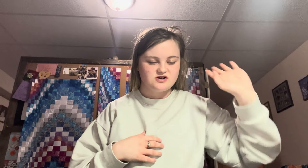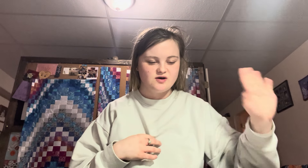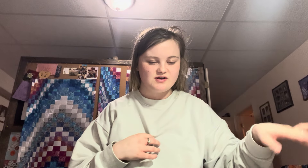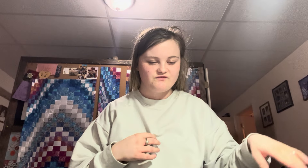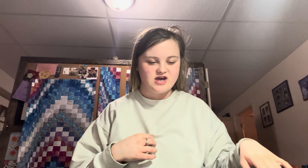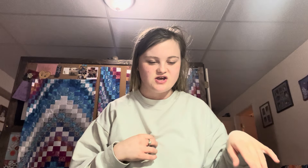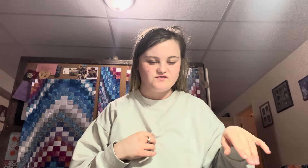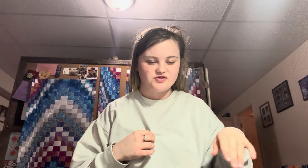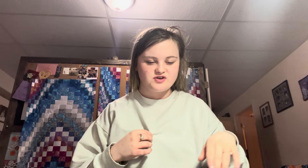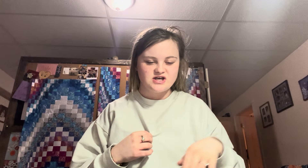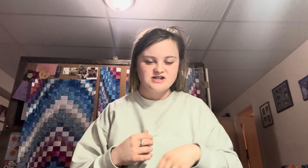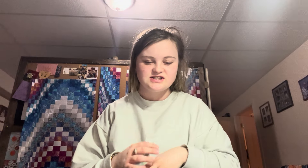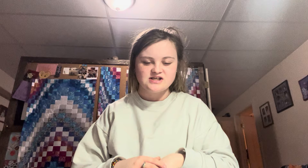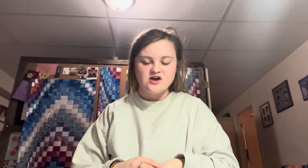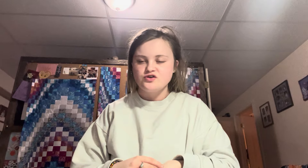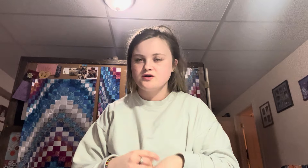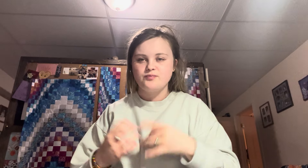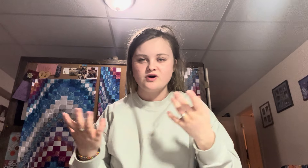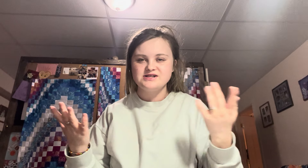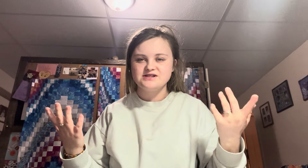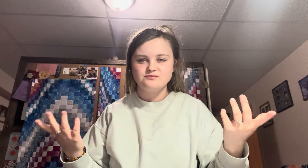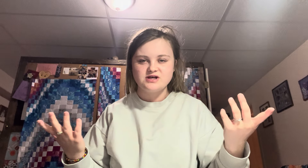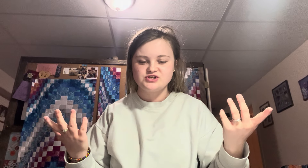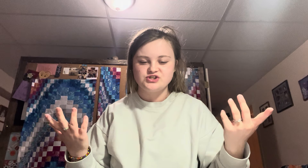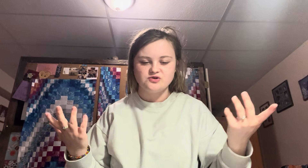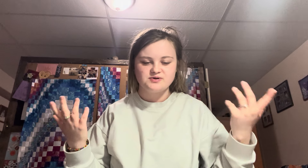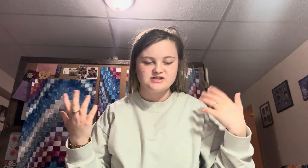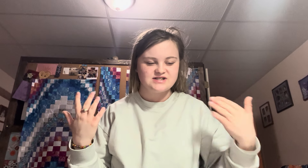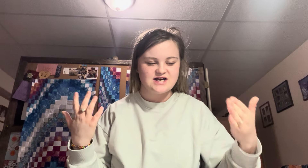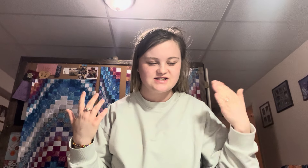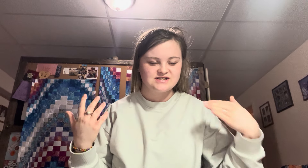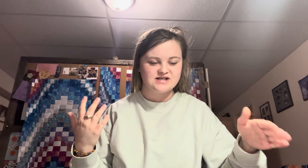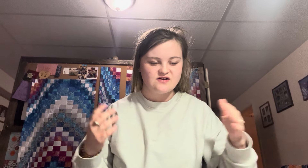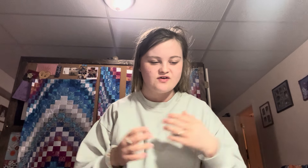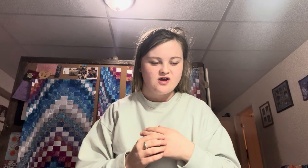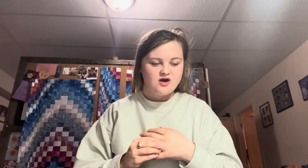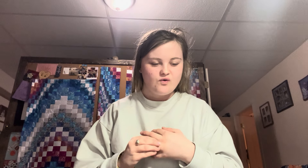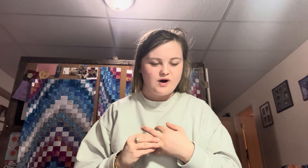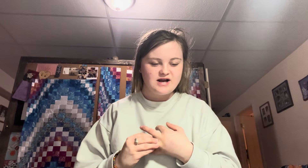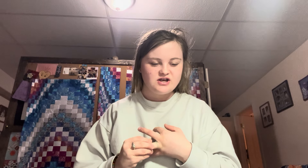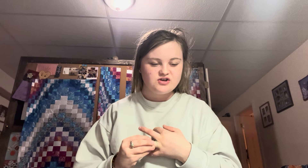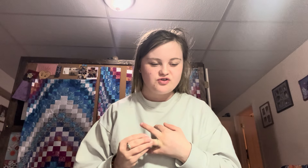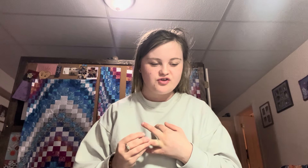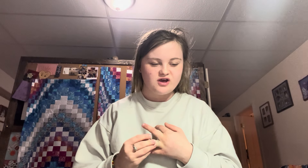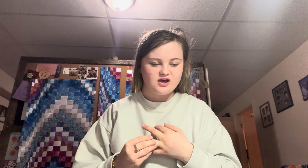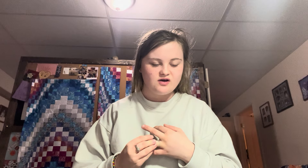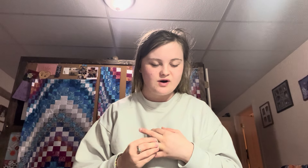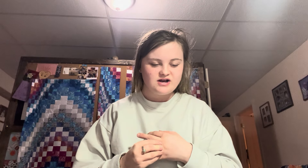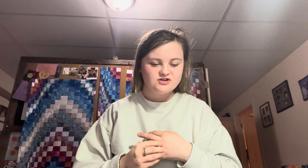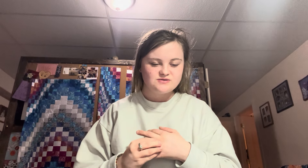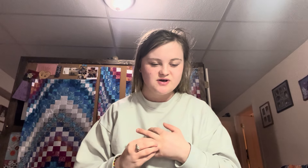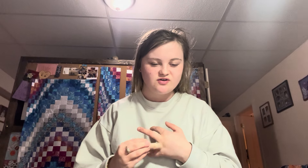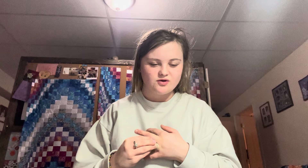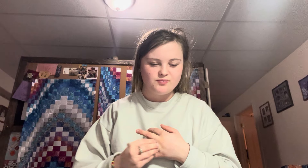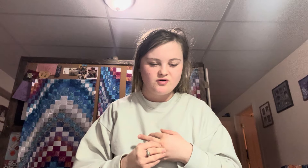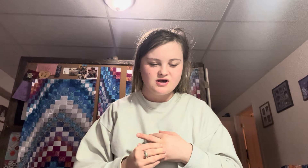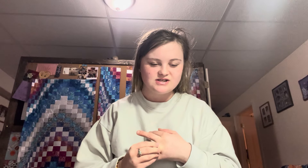my favorite things. Your poison makes you possessive. Why do you spill your